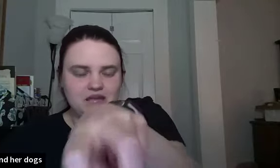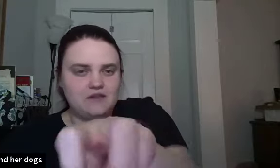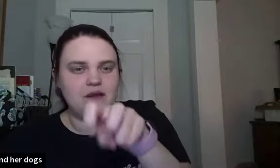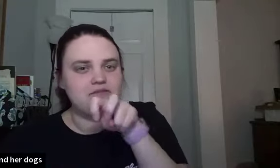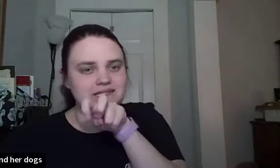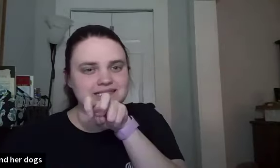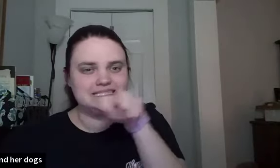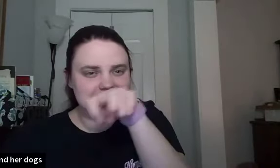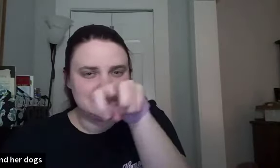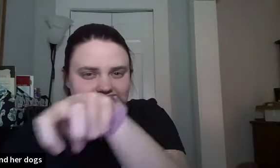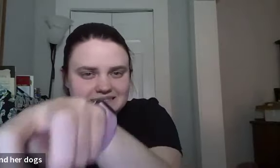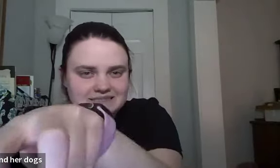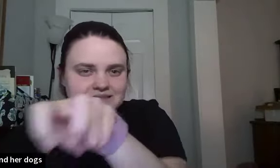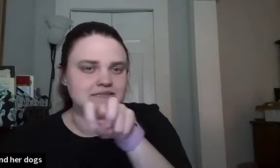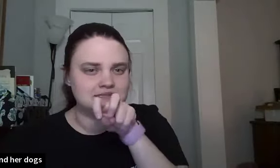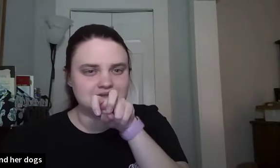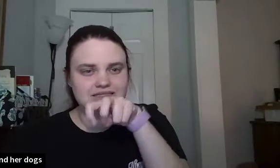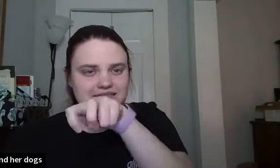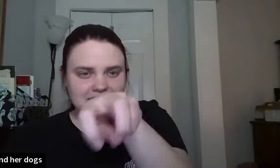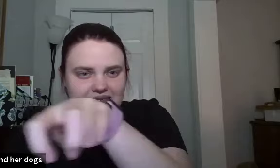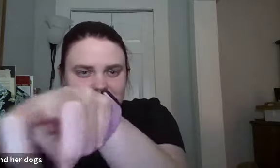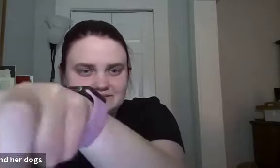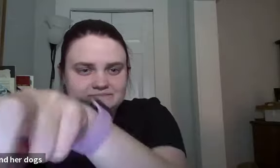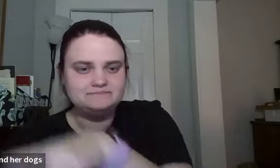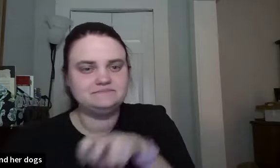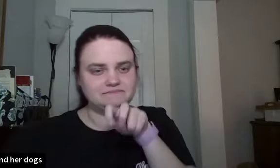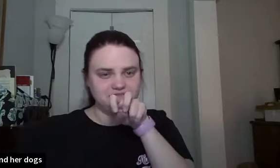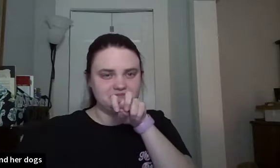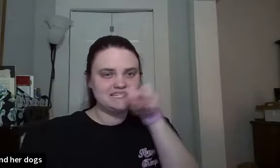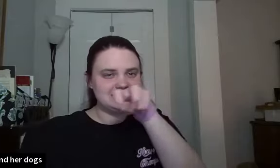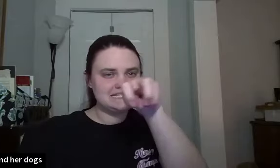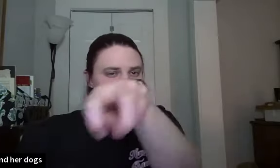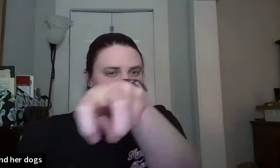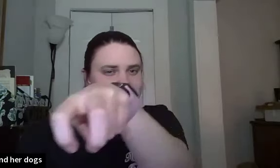out of the mouth. Snake. Snake. Snake.